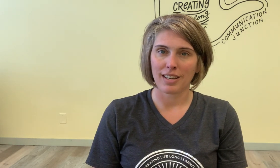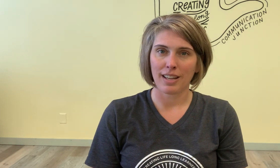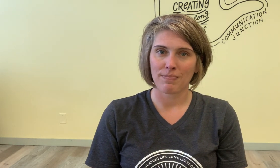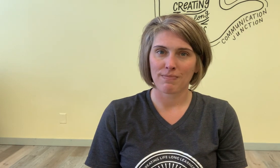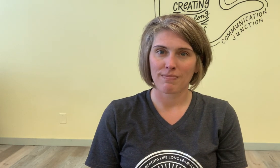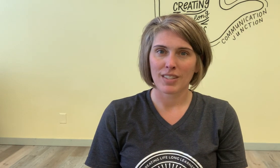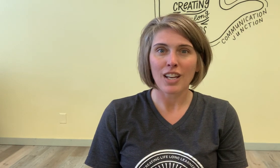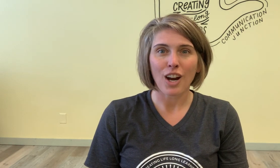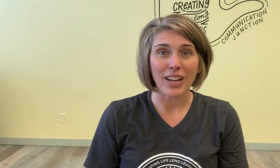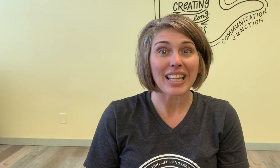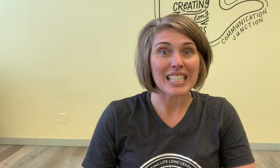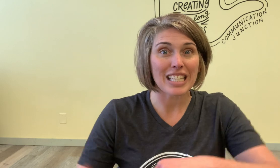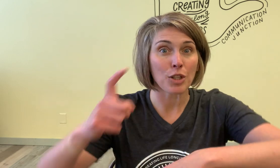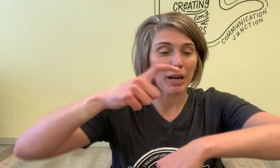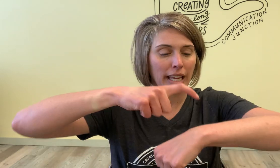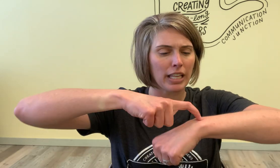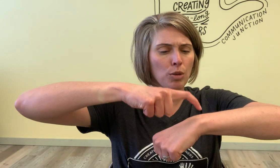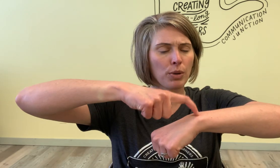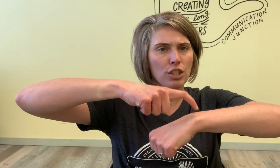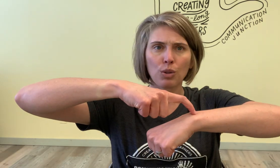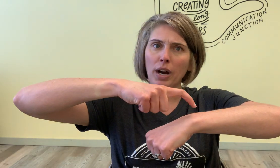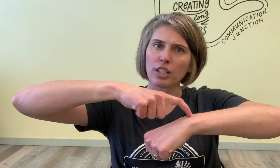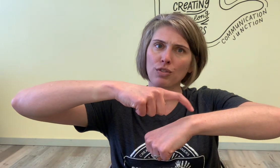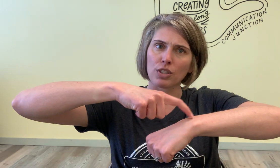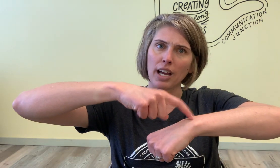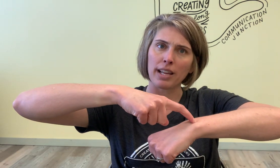www.communicationjunction.net. All right, let's sing goodbye. Can you point to your watch for time?